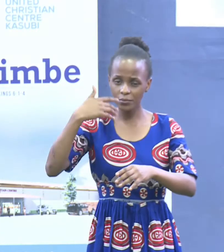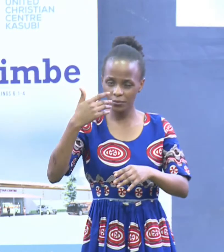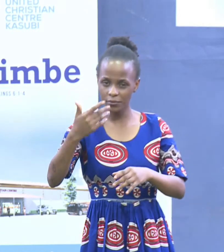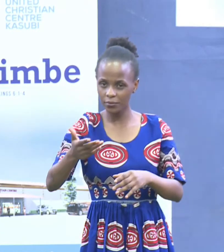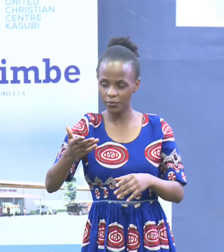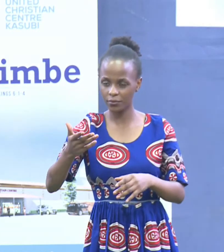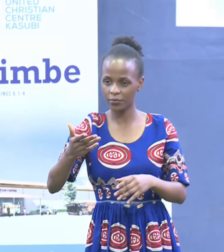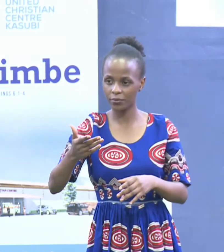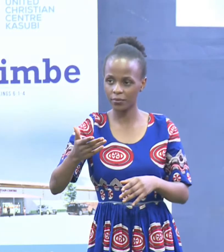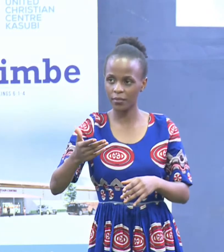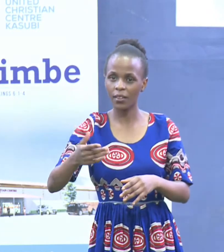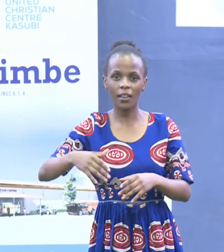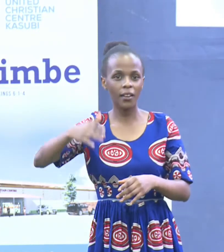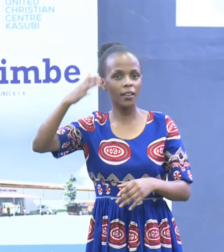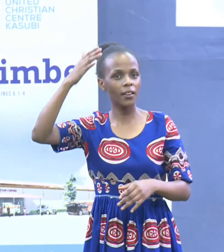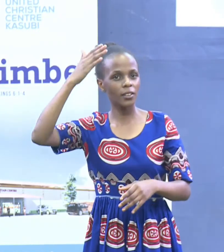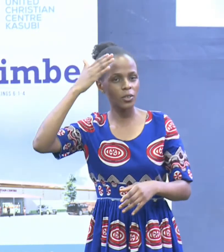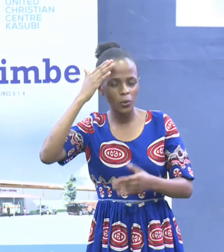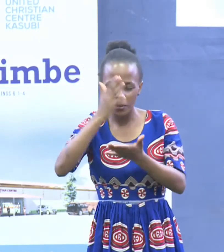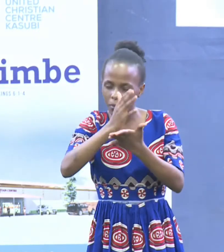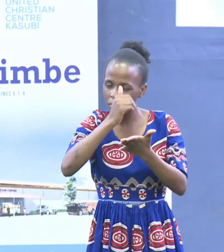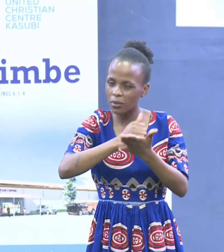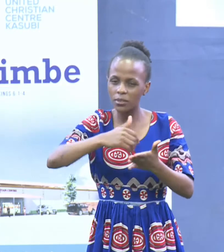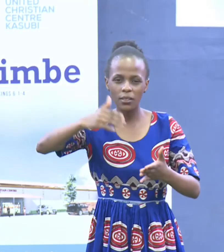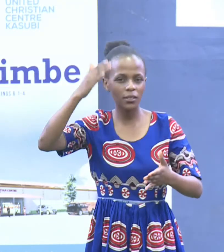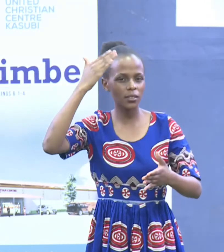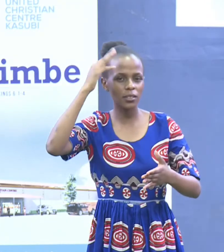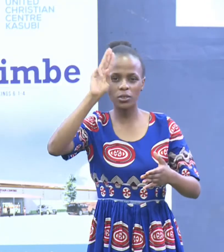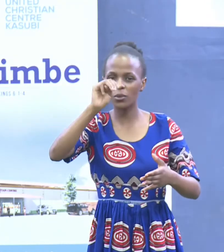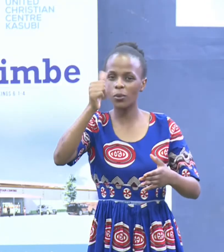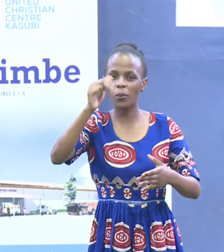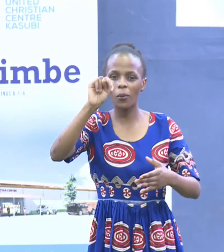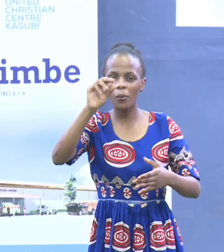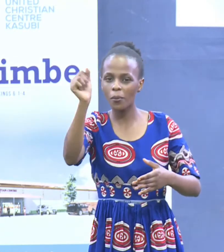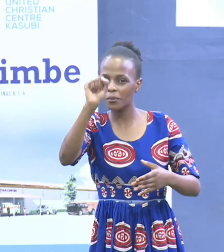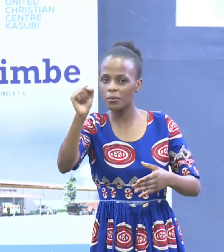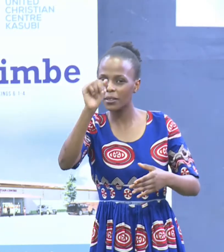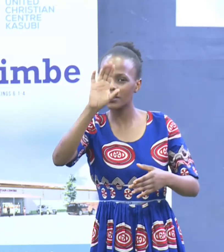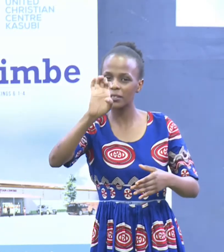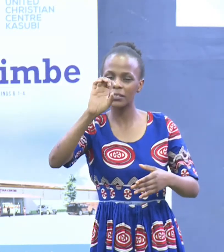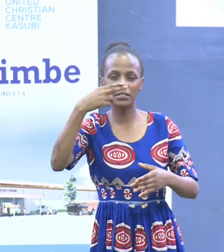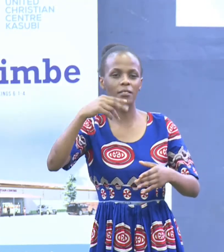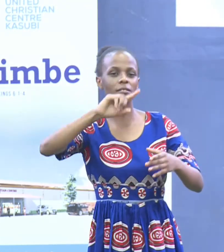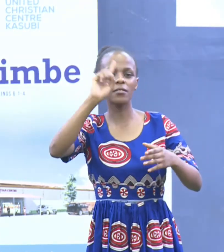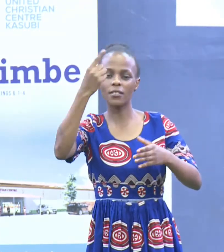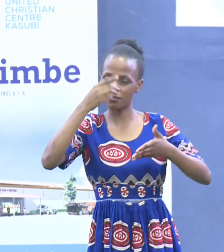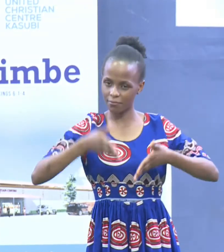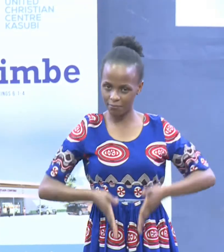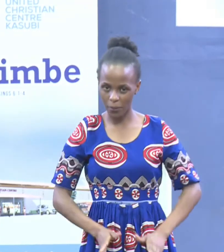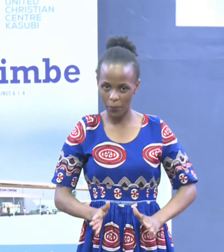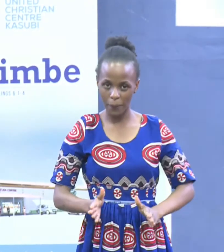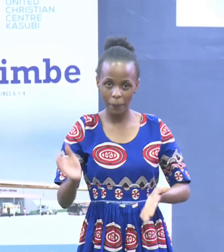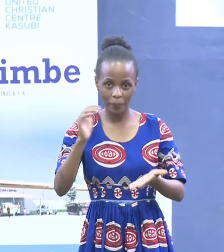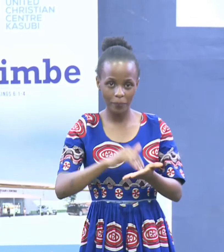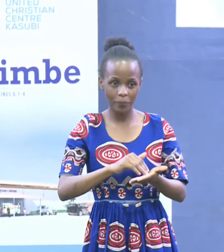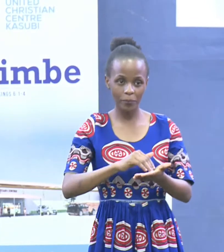ng'atereeza emikono gye ng'amanyi kubanga Manase ye yali omubereberye. Amen. In Genesis 48 from